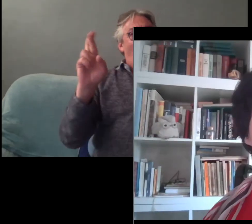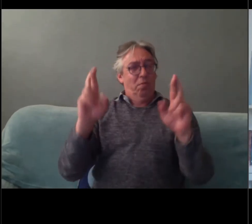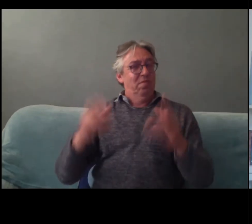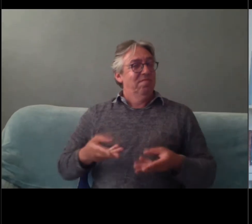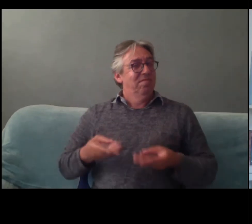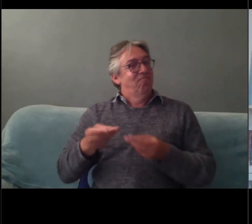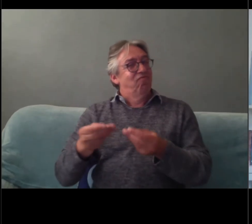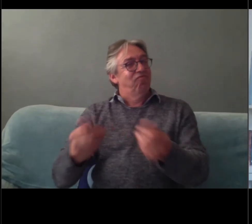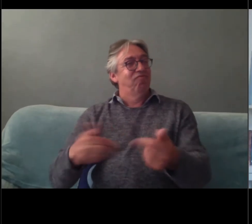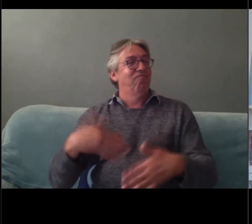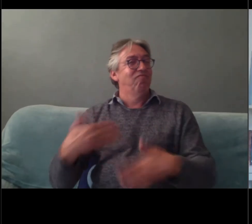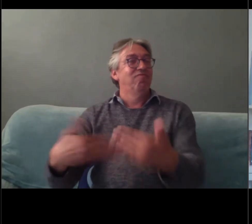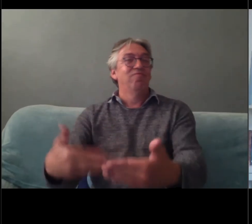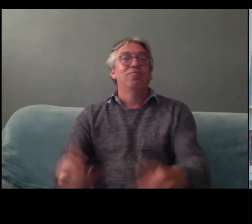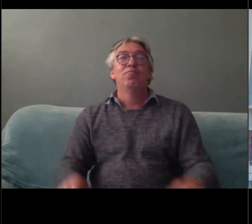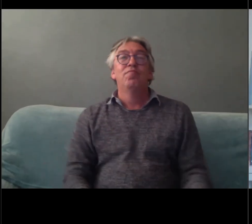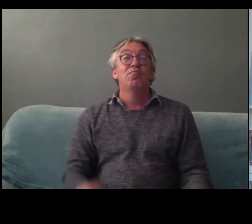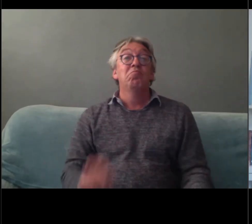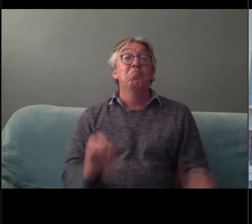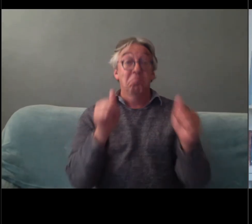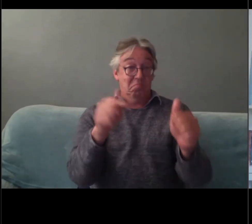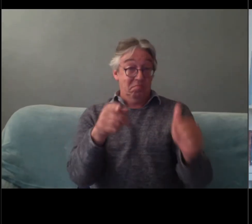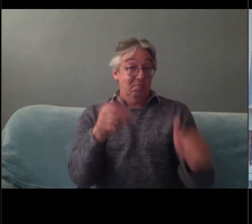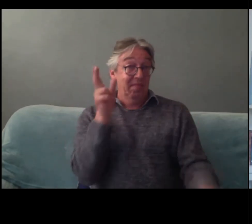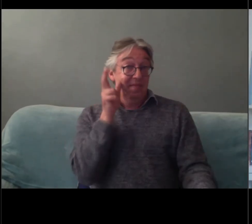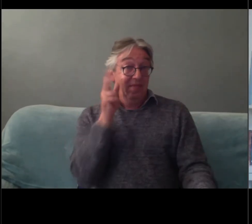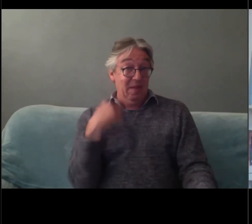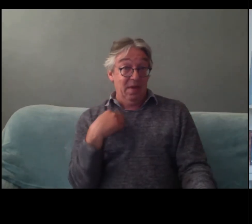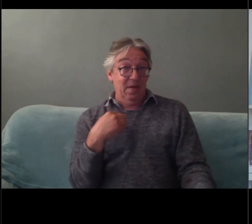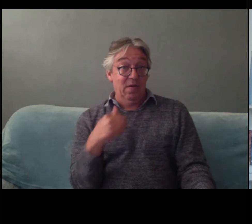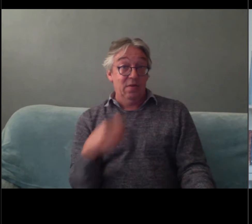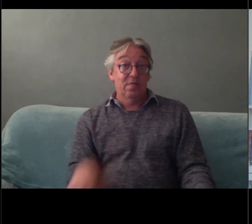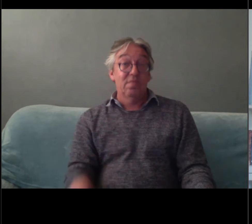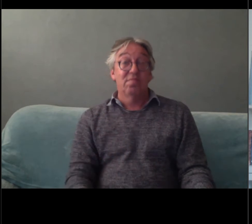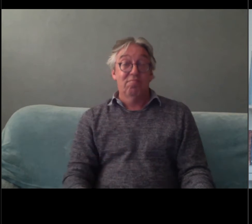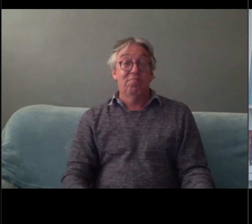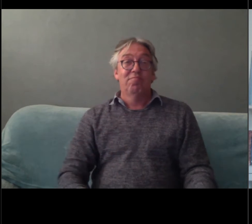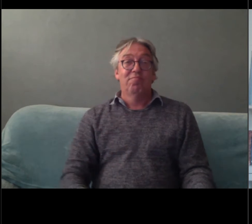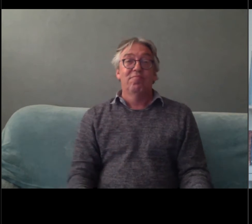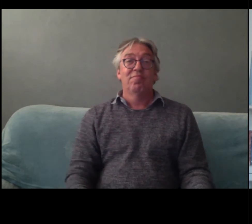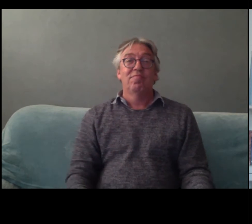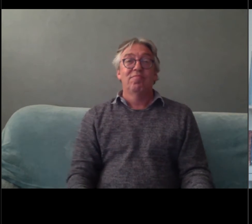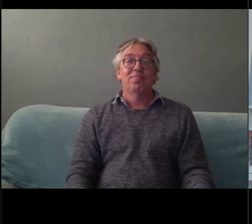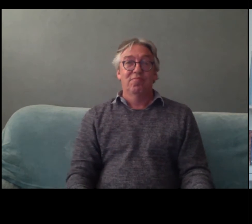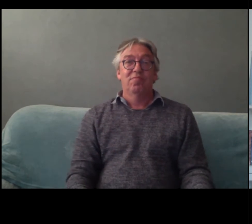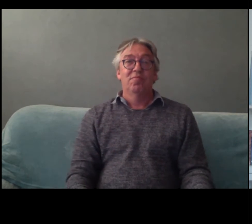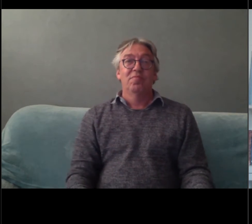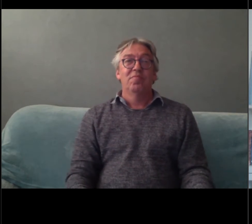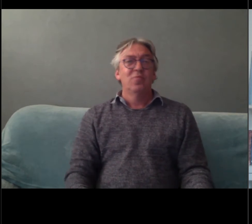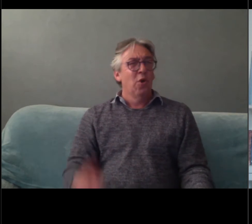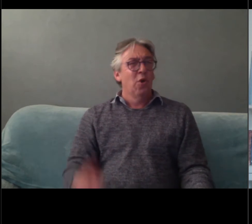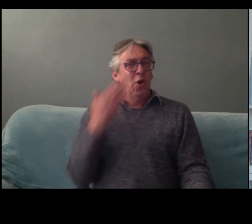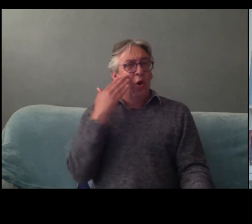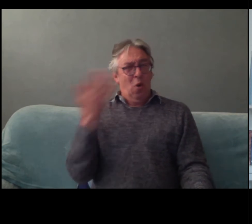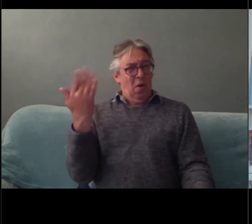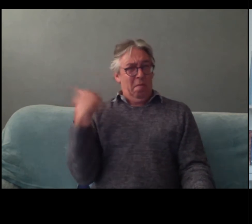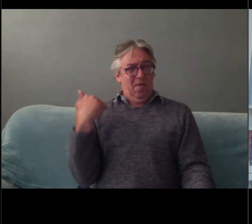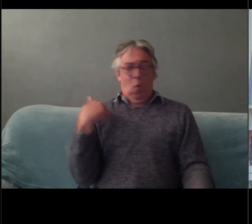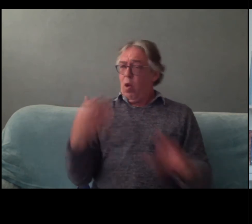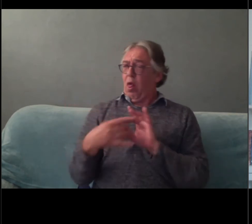yours. Okay. Can you see me? Can you hear me? Everything Perfectly. okay? Perfectly. I don't know why I disappeared. Sometimes